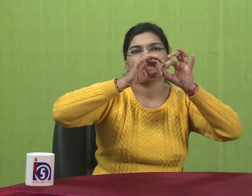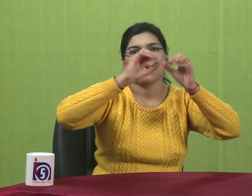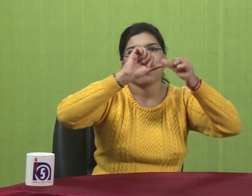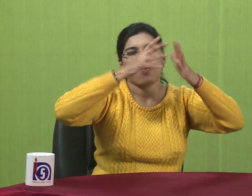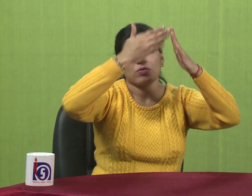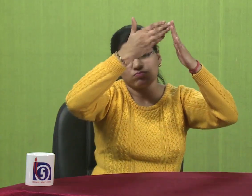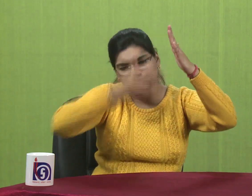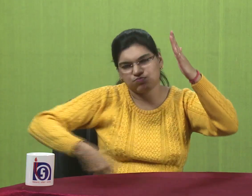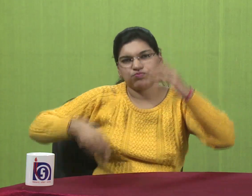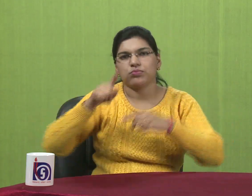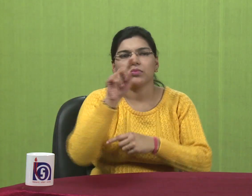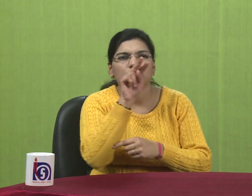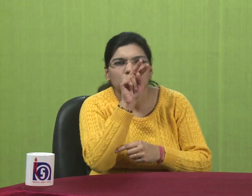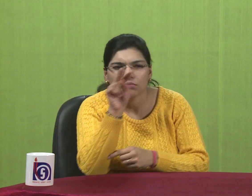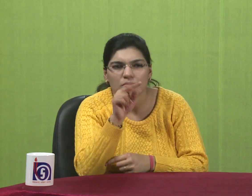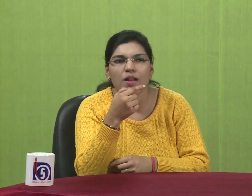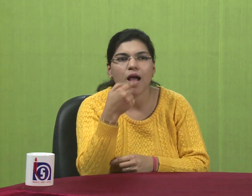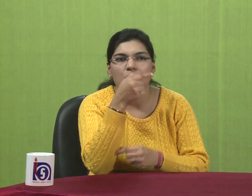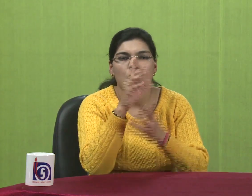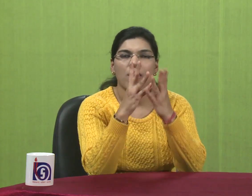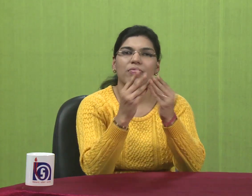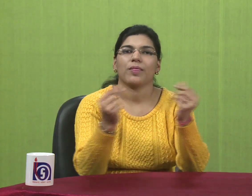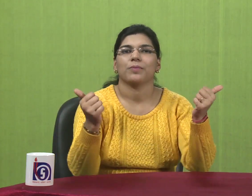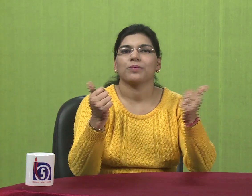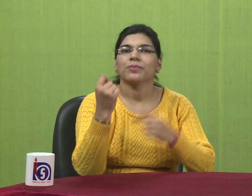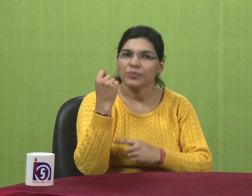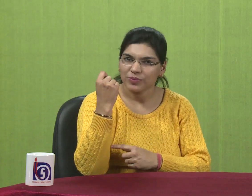so that in future it doesn't show as a mistake.